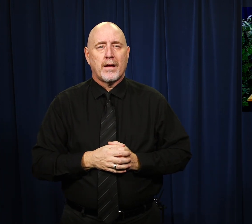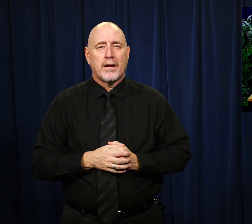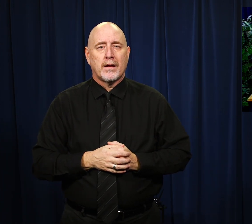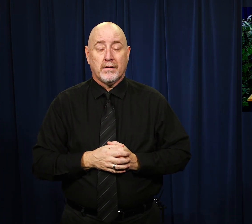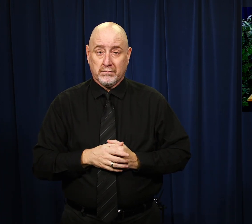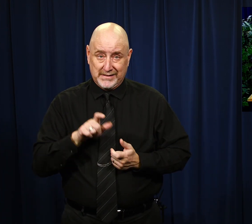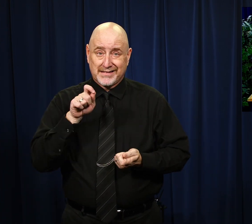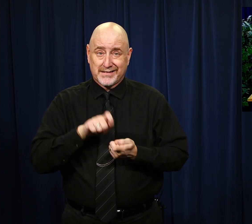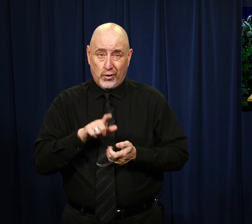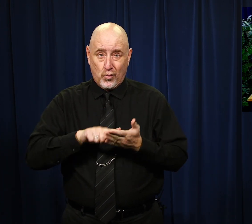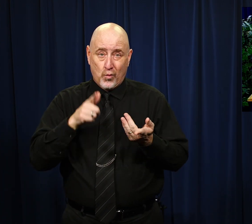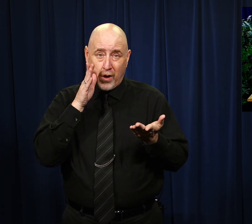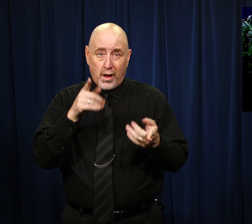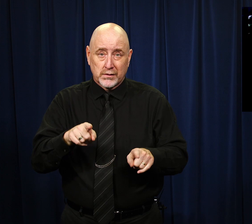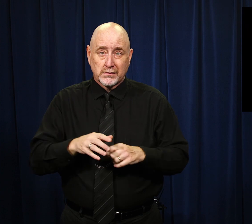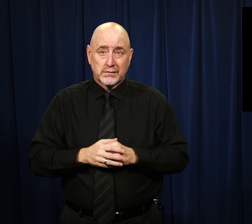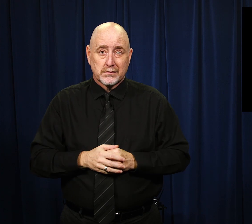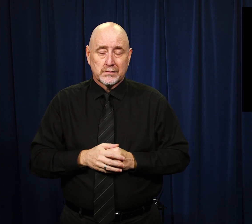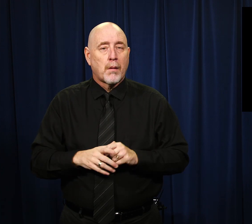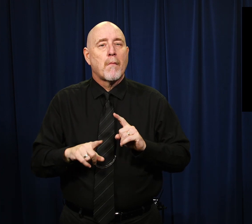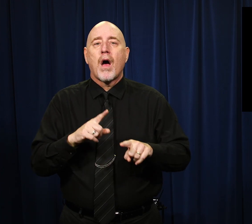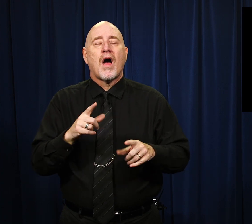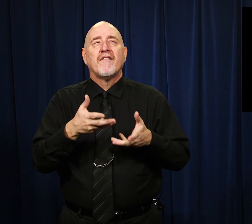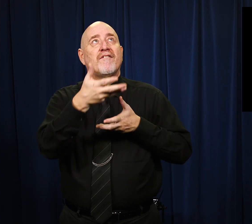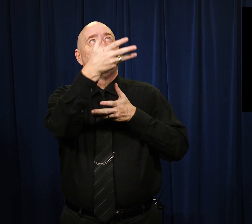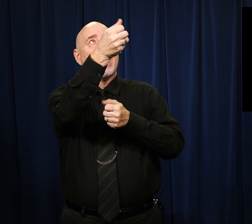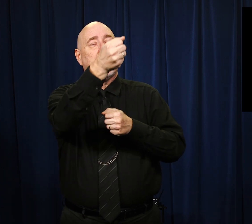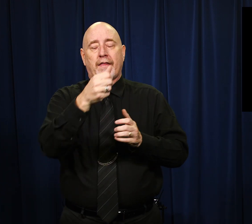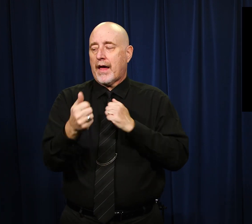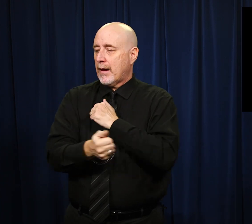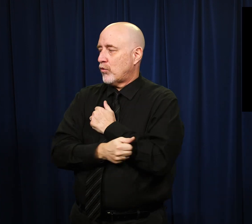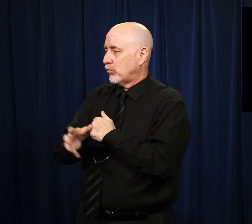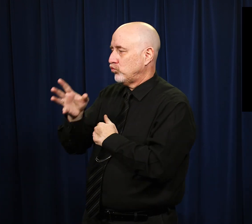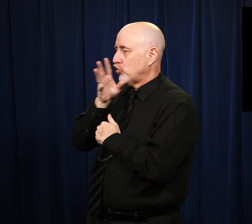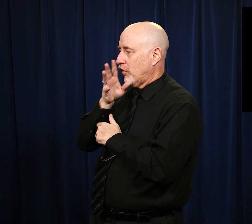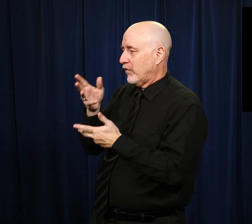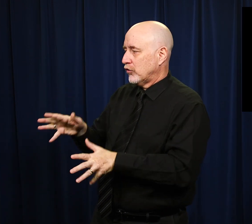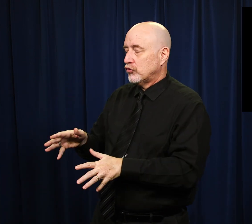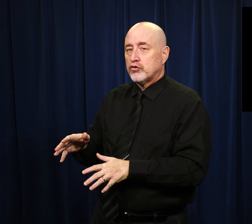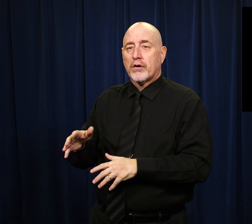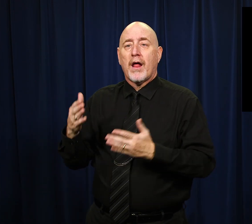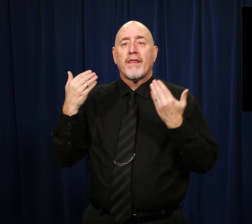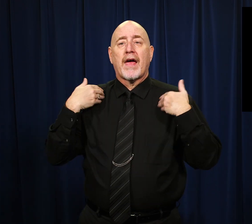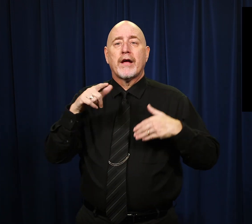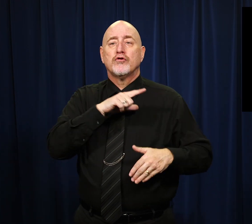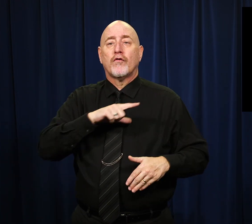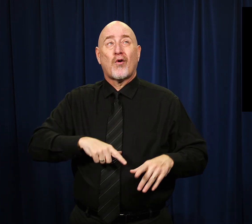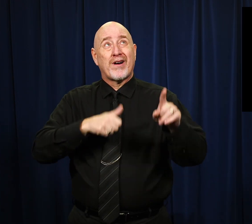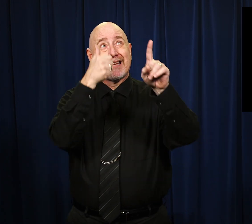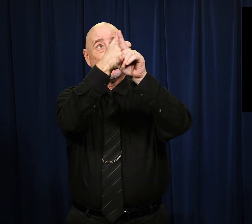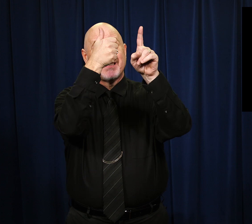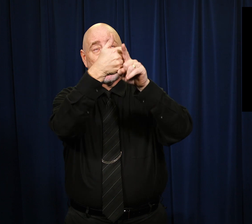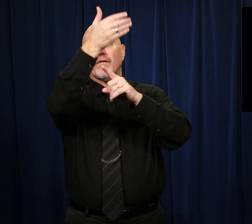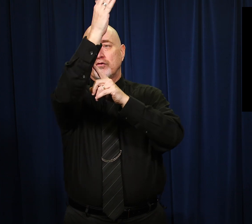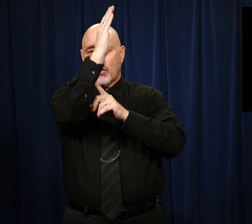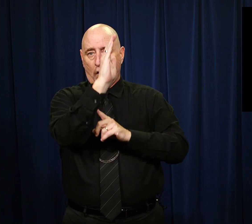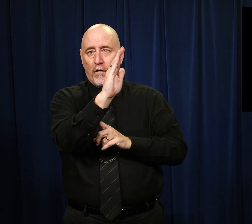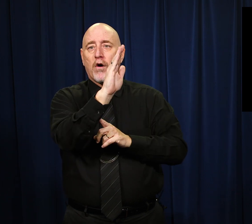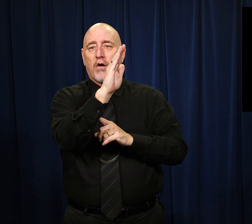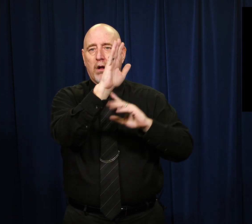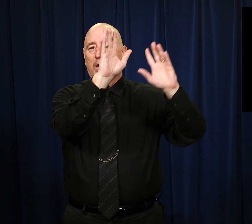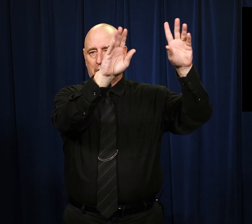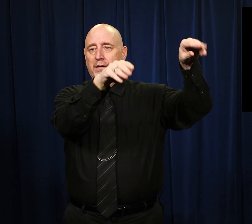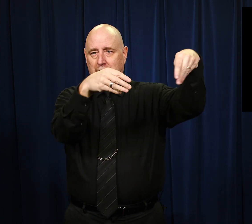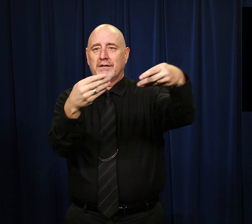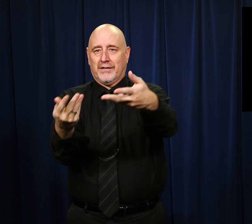And that's exactly what's going to happen. But you see, in faith, he says that. And the angel of the Lord himself, Jehovah,